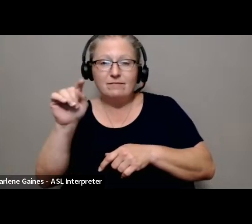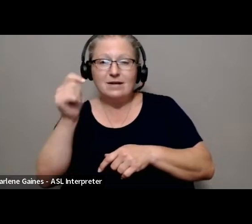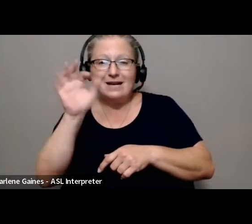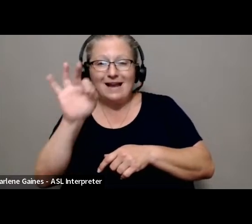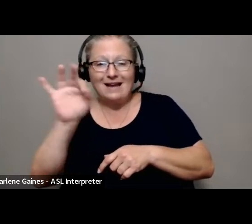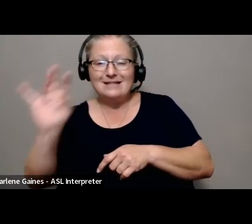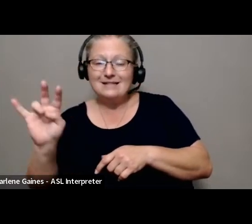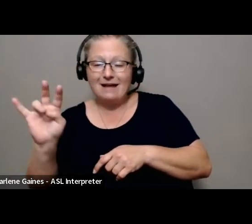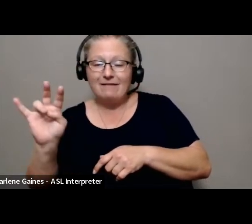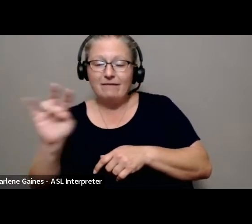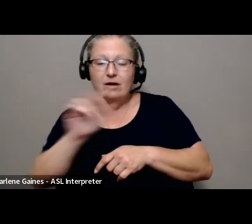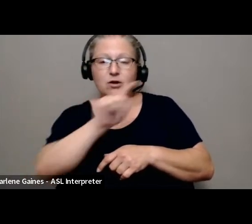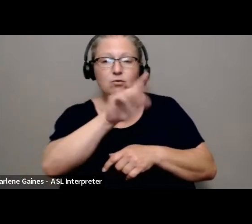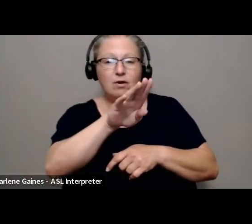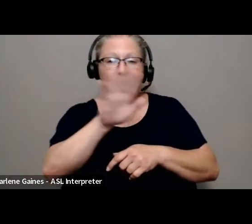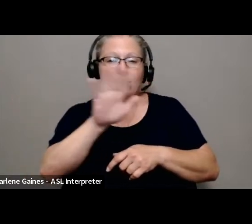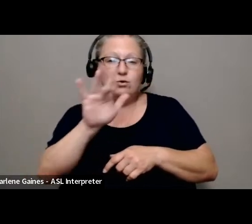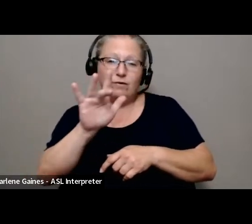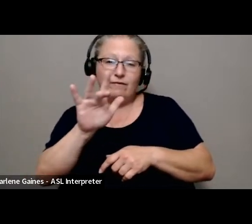2425-97,